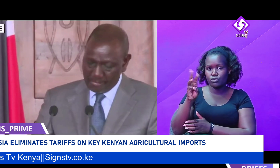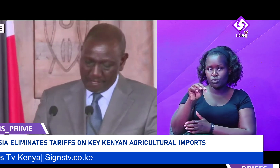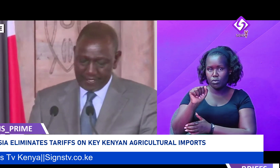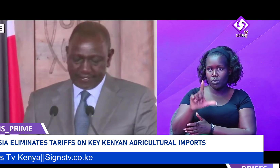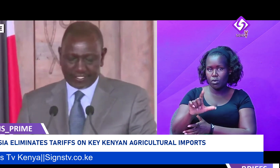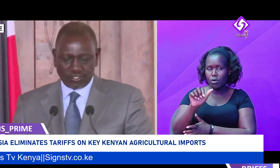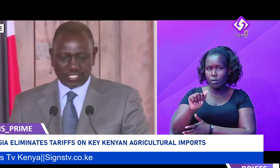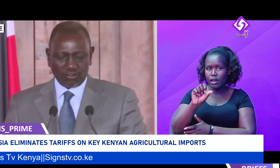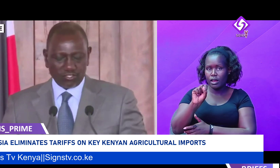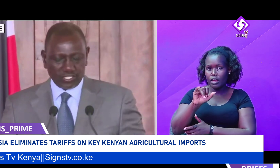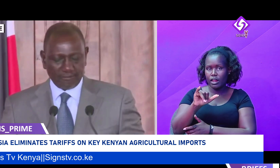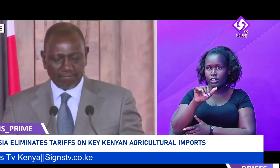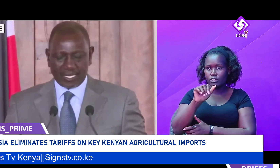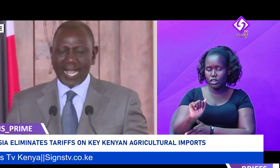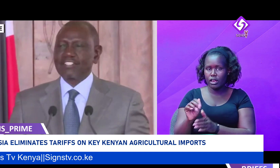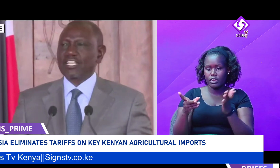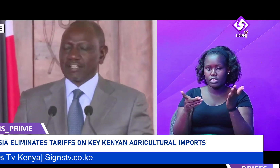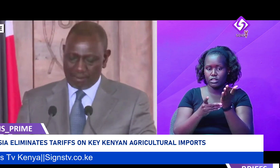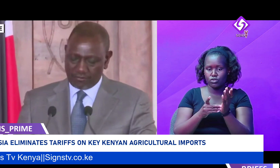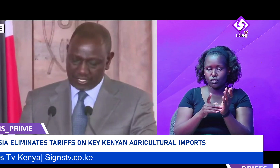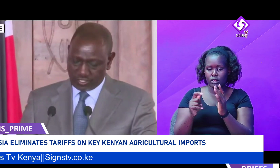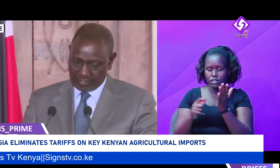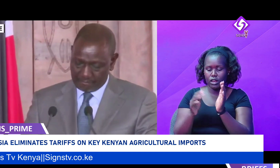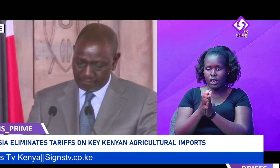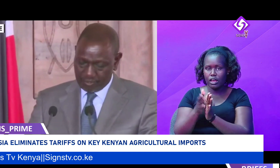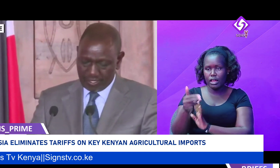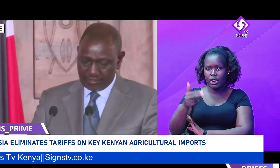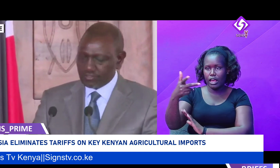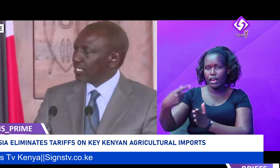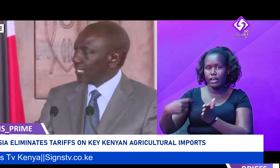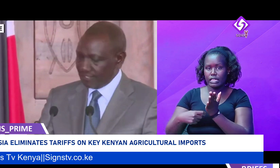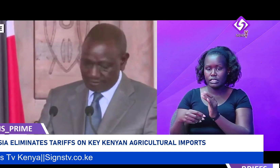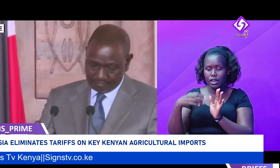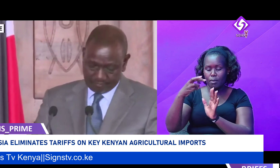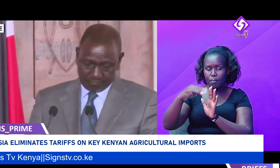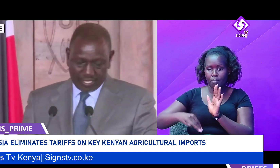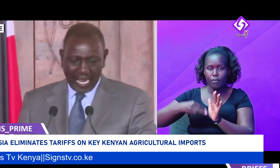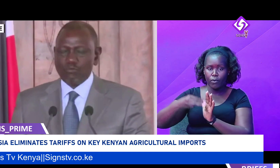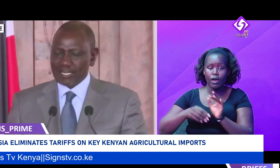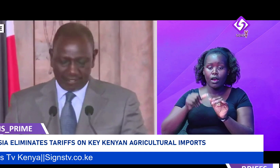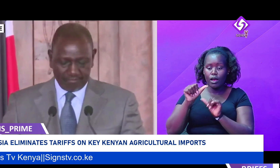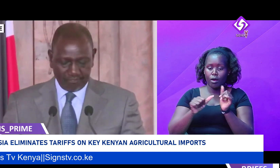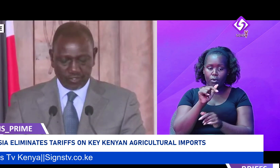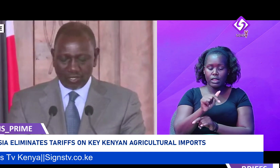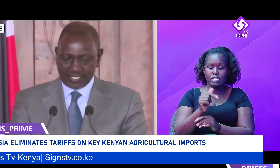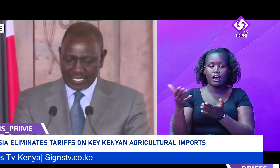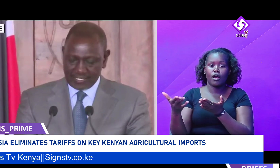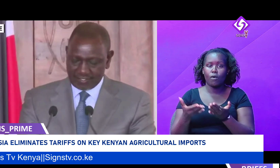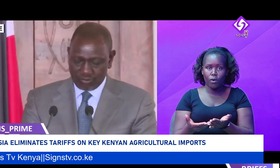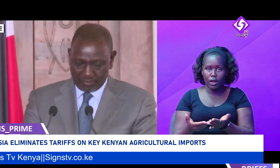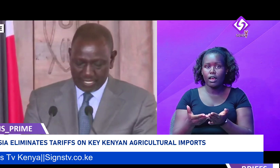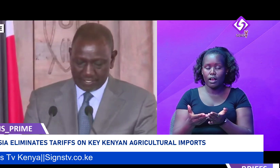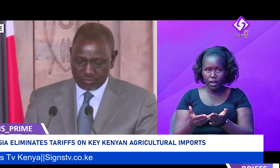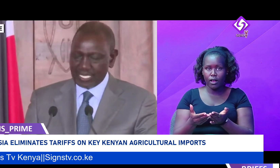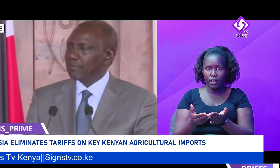cooperation in digital technology and high-tech manufacturing. In this regard, I welcome Your